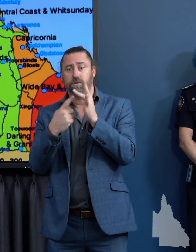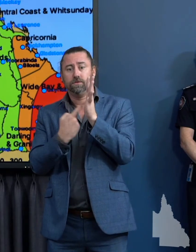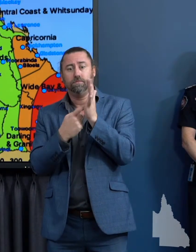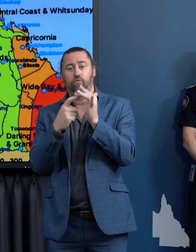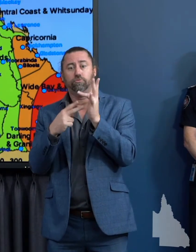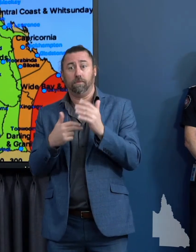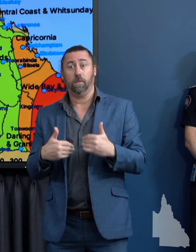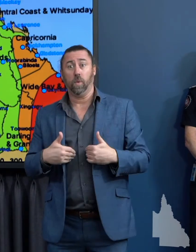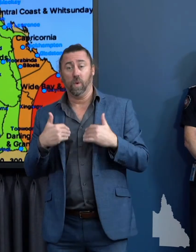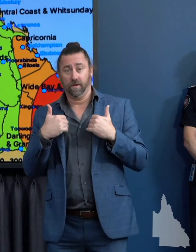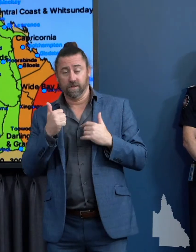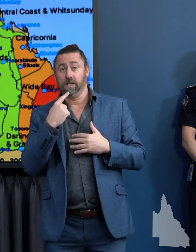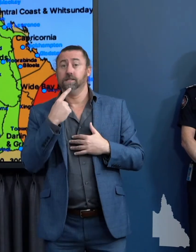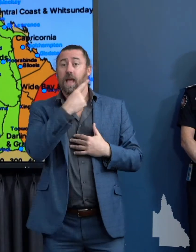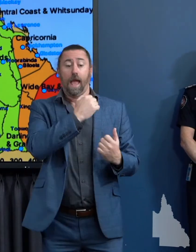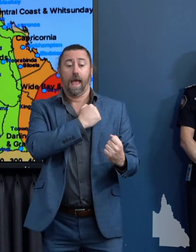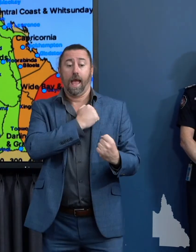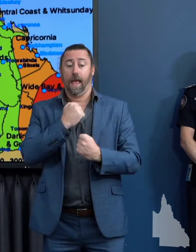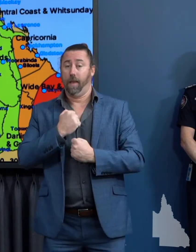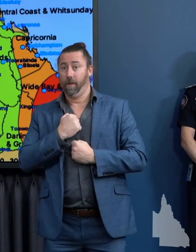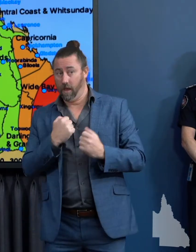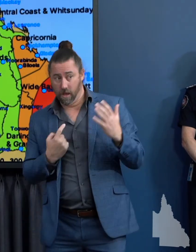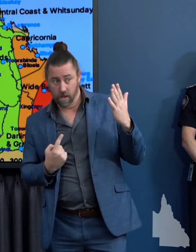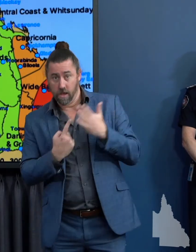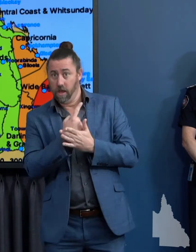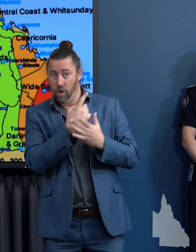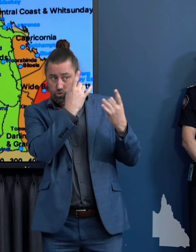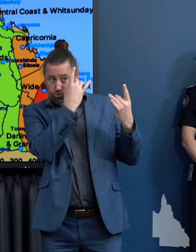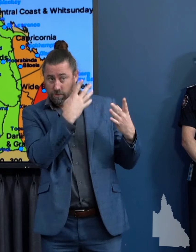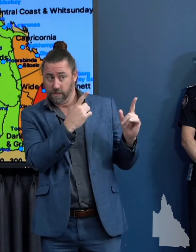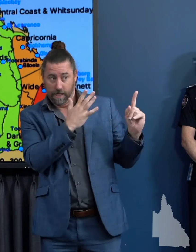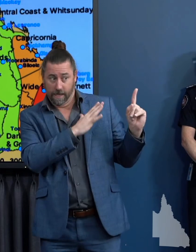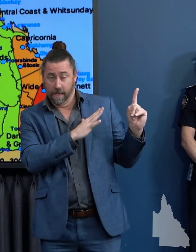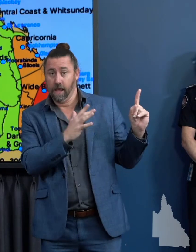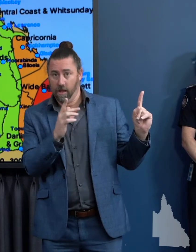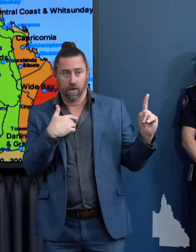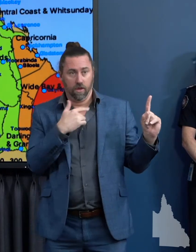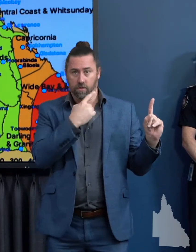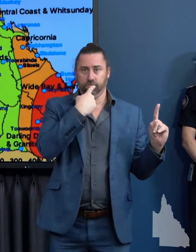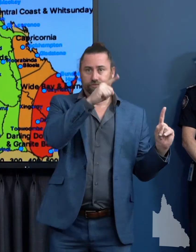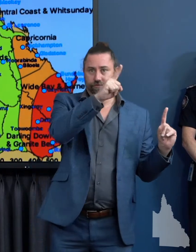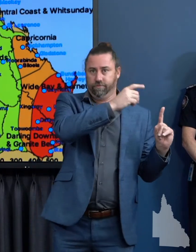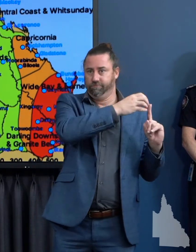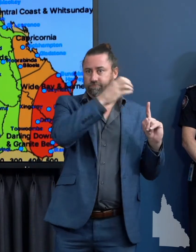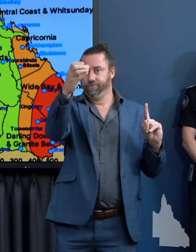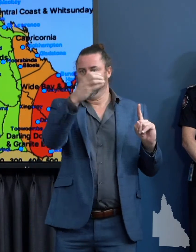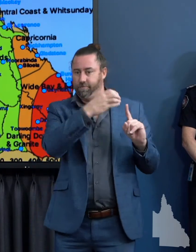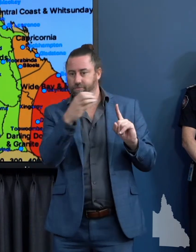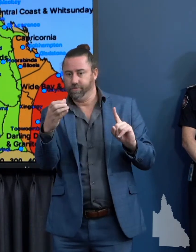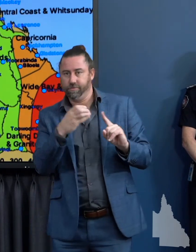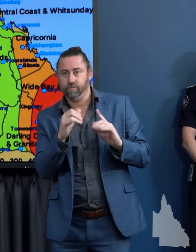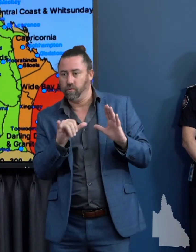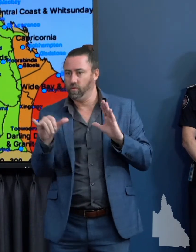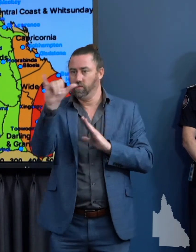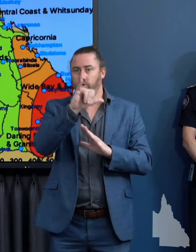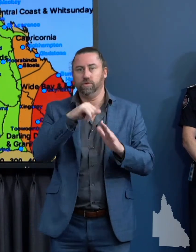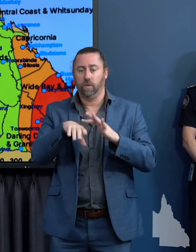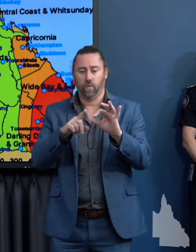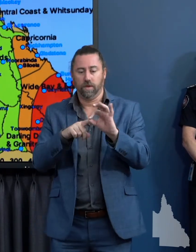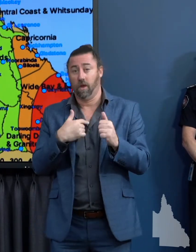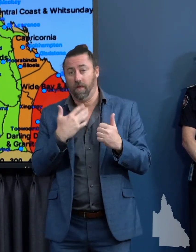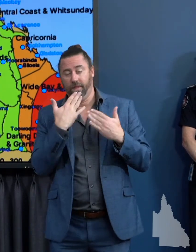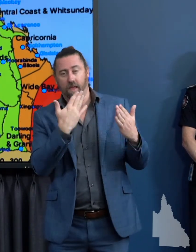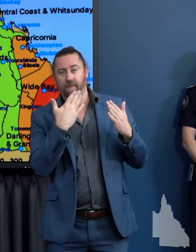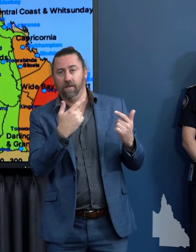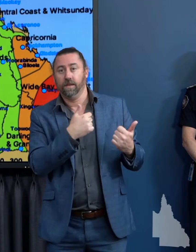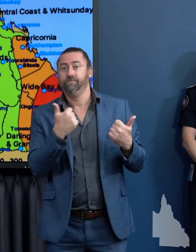that the Australian Defence Force can be deployed wherever the state needs them, which is fantastic, and I thank him for that.